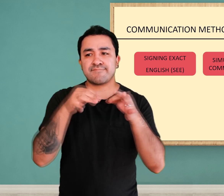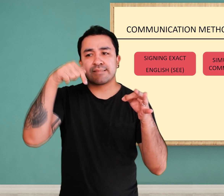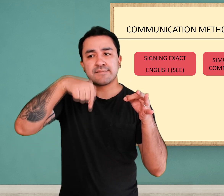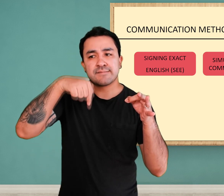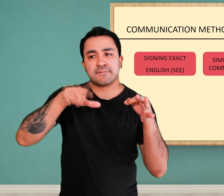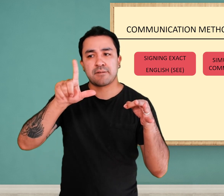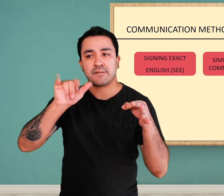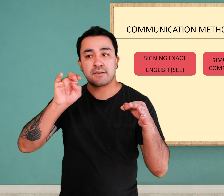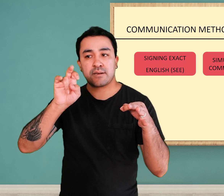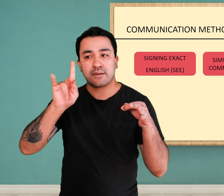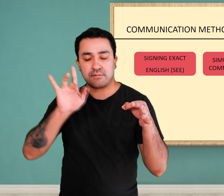videos.